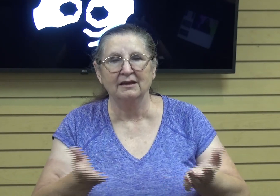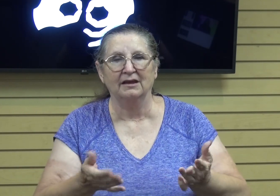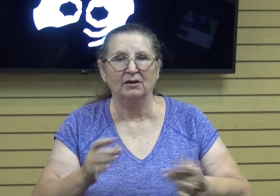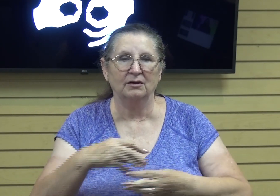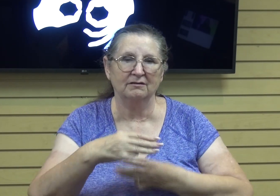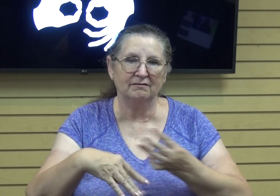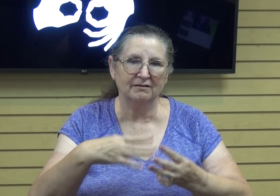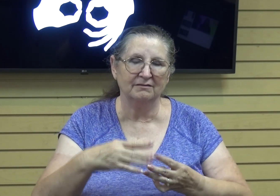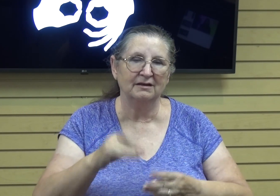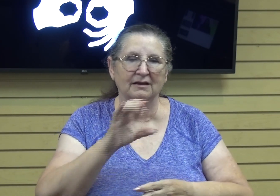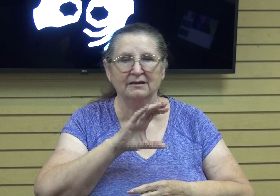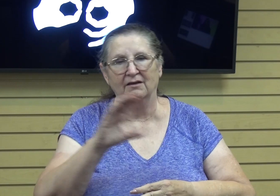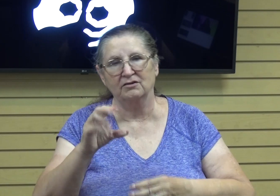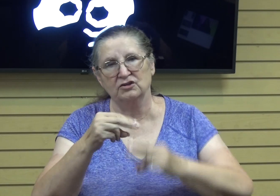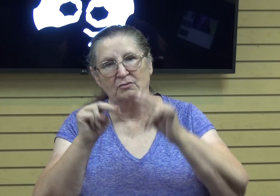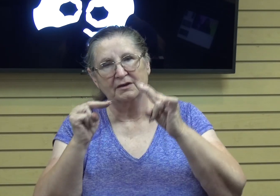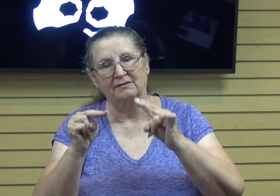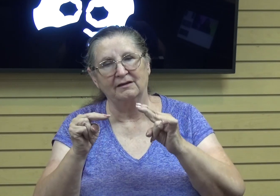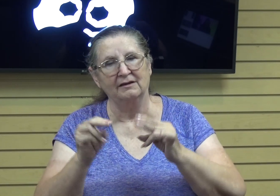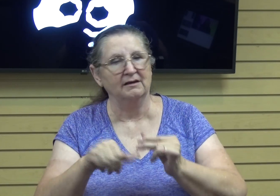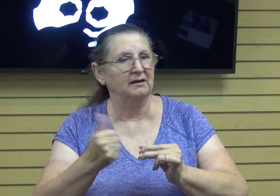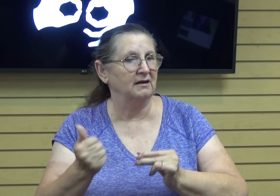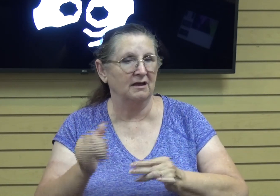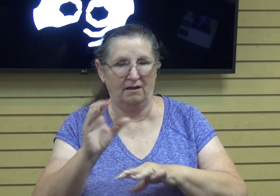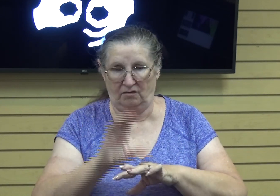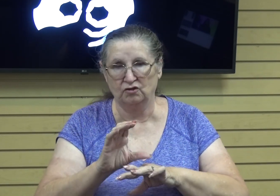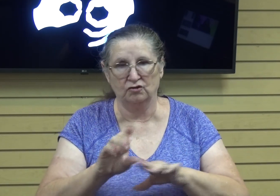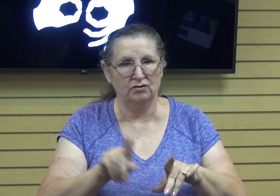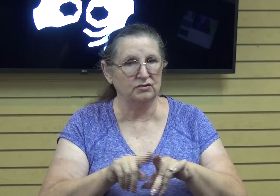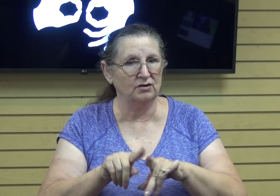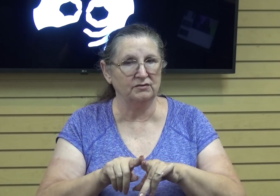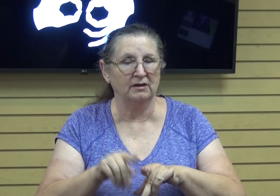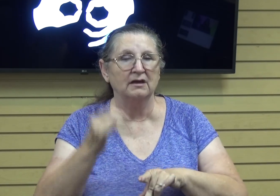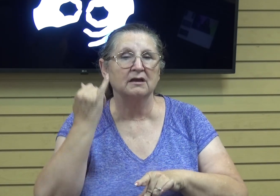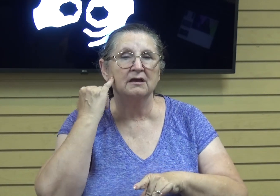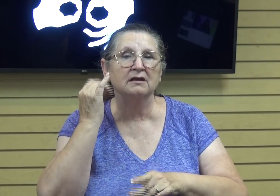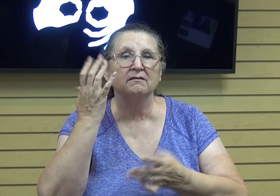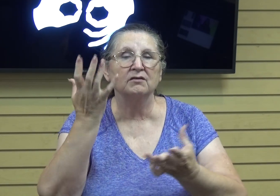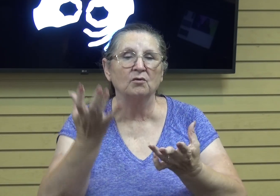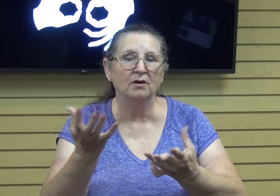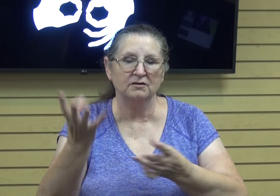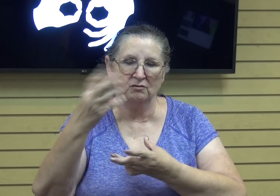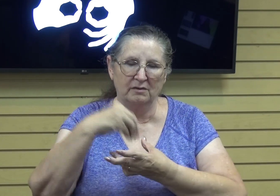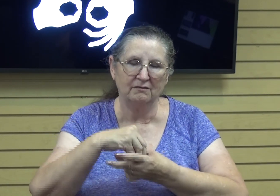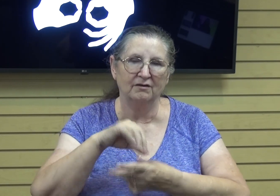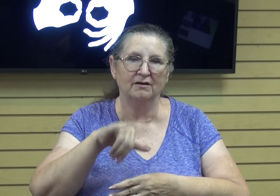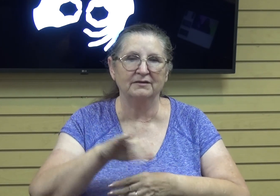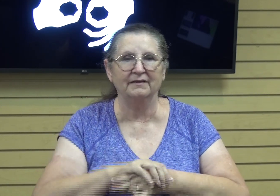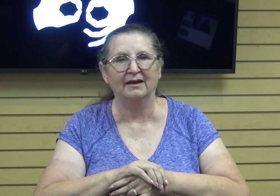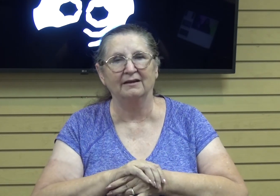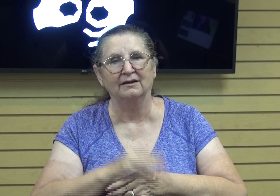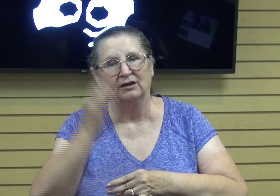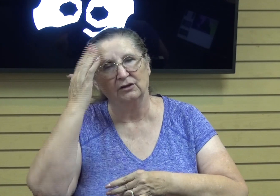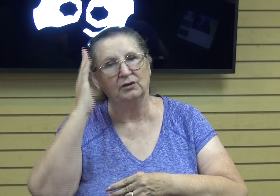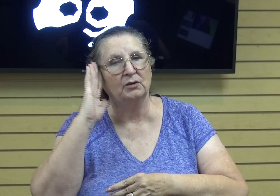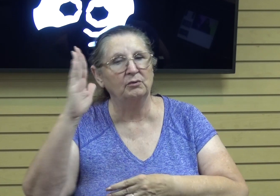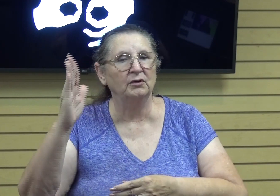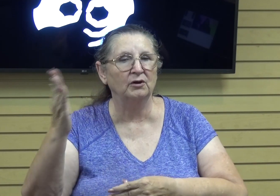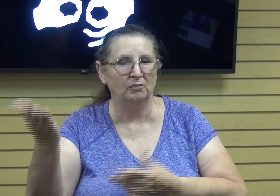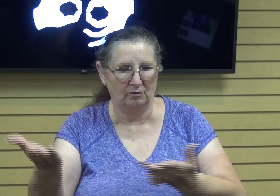Calvary Chapel Hemet, and in any other church. If you really want to be part of it, you know you will be well received, you will be